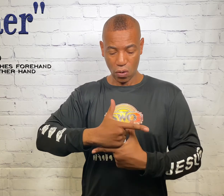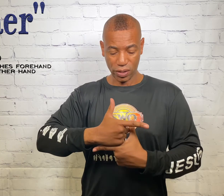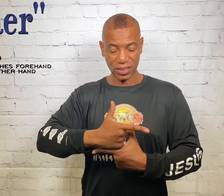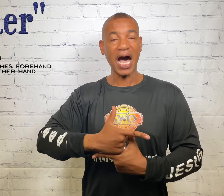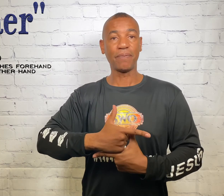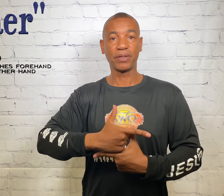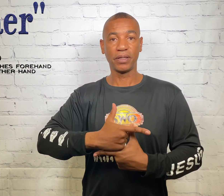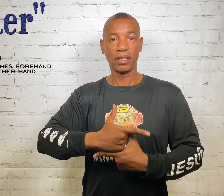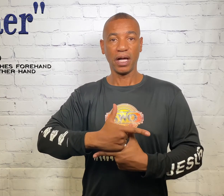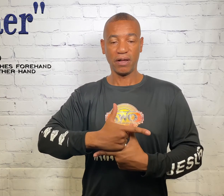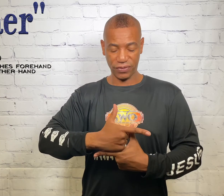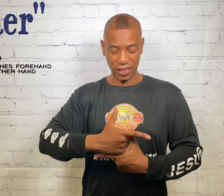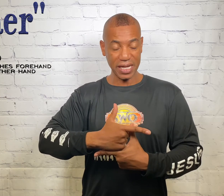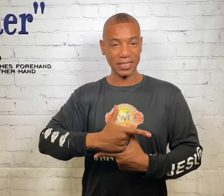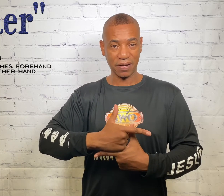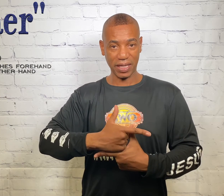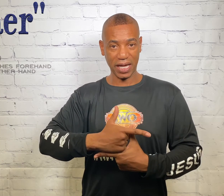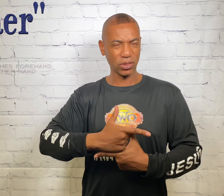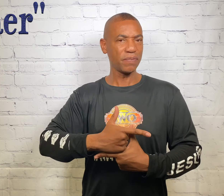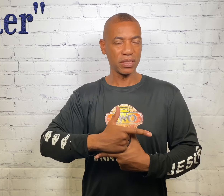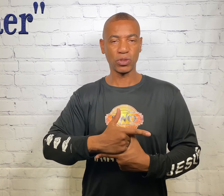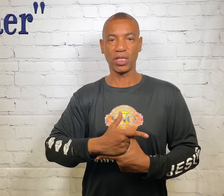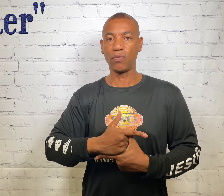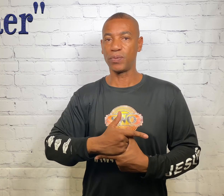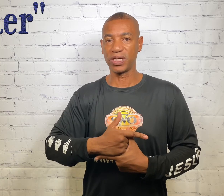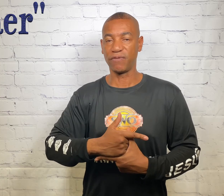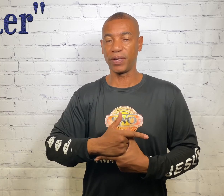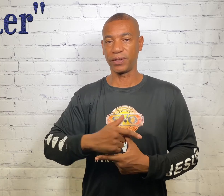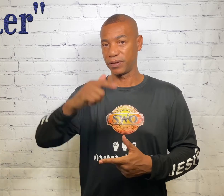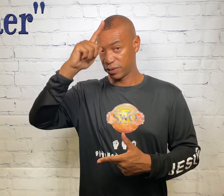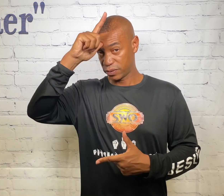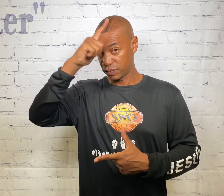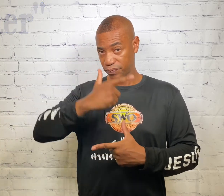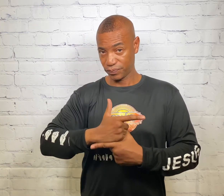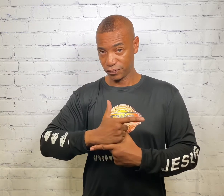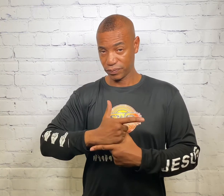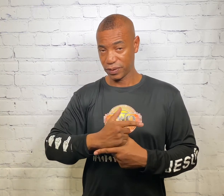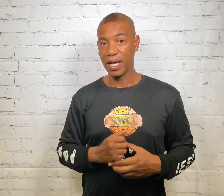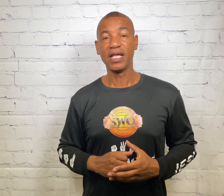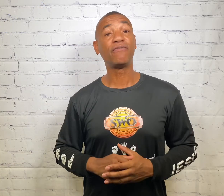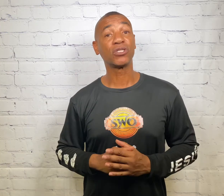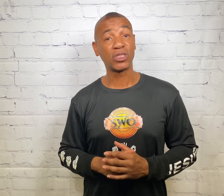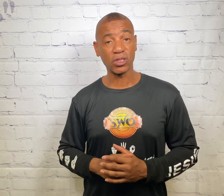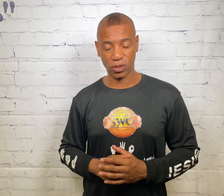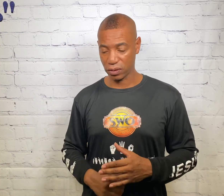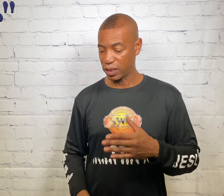on top of the non-dominant hand. So let me demonstrate that one more time for brother. Now for sister,